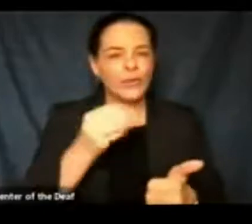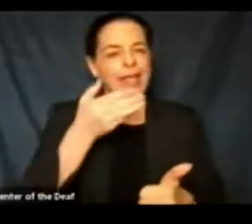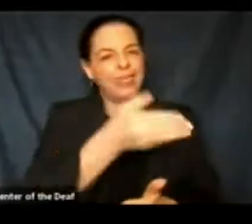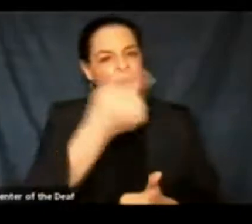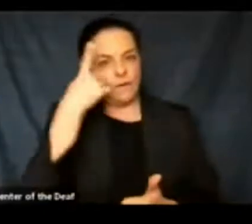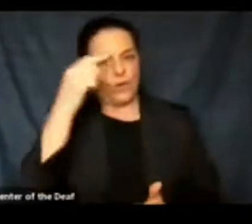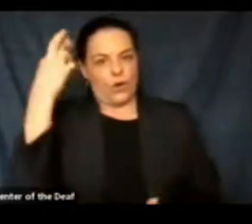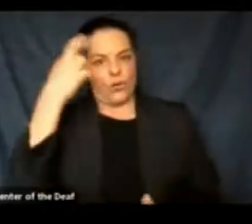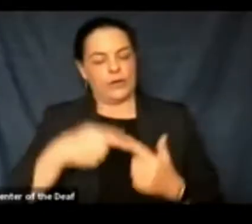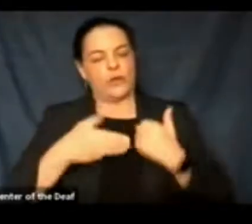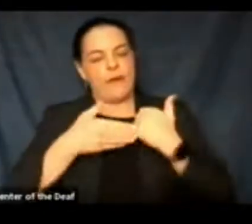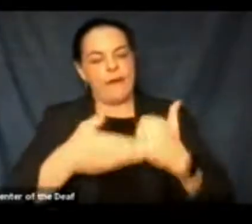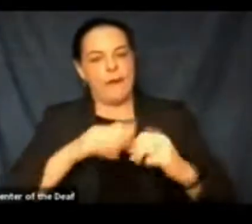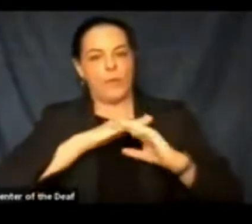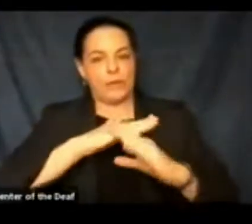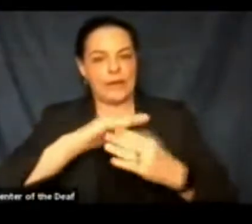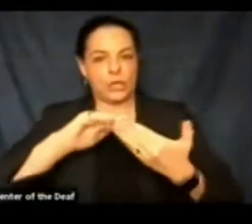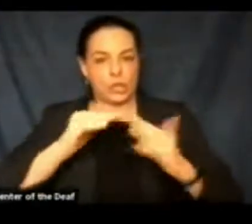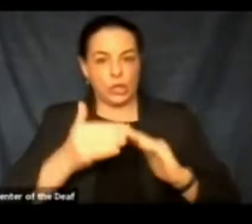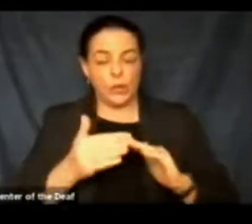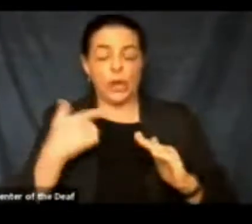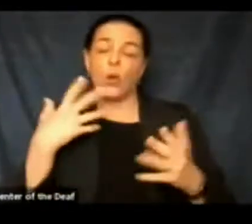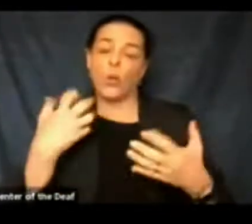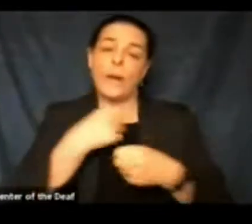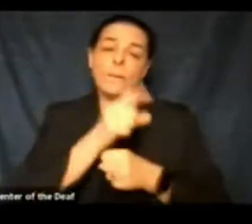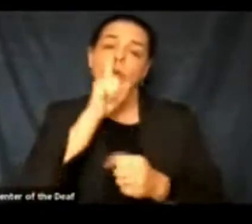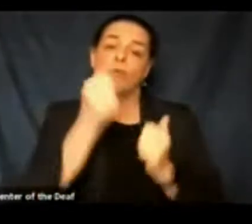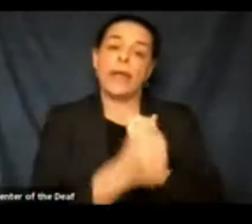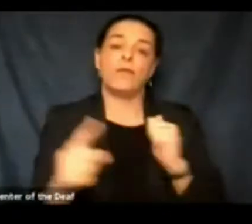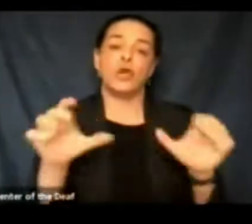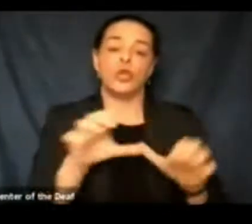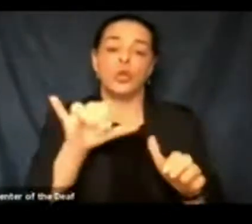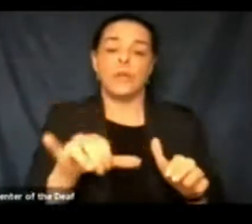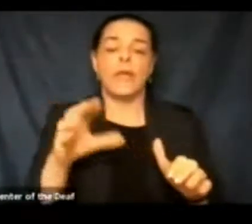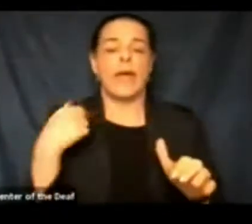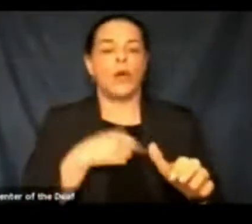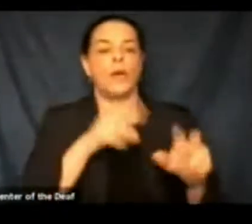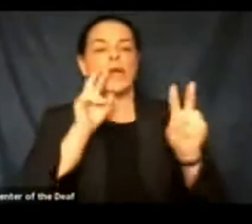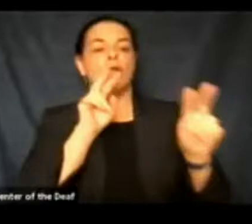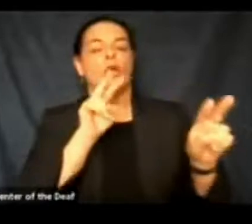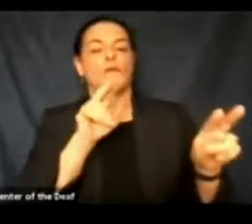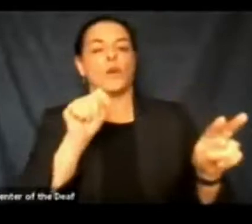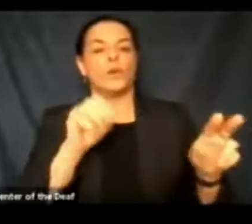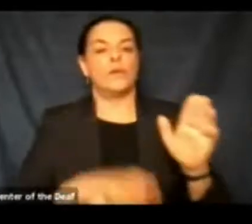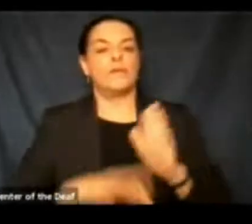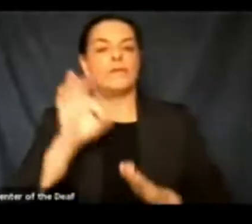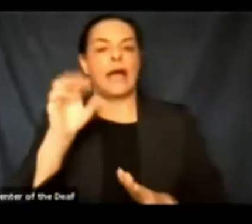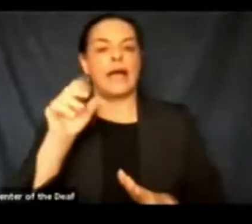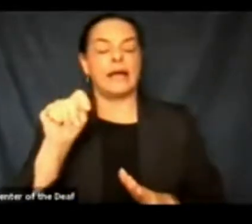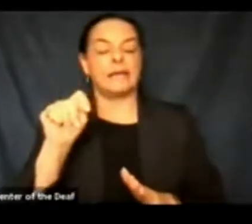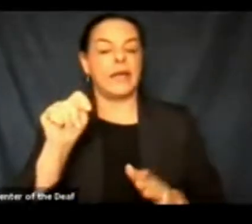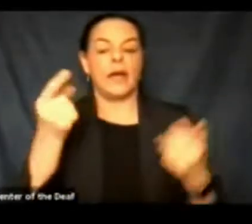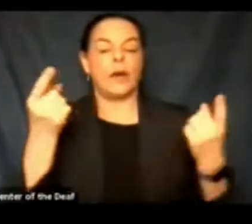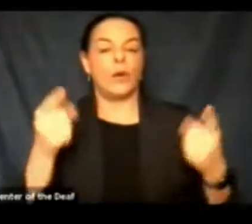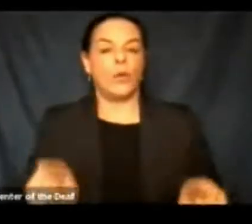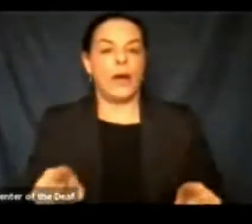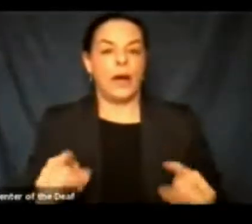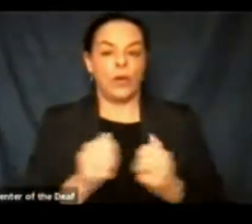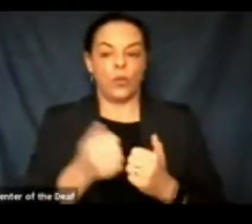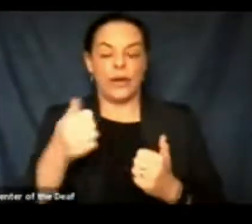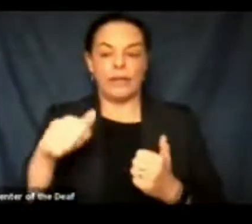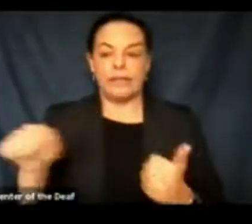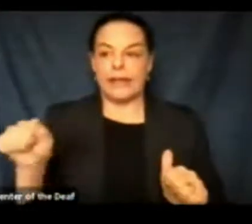that everyone's doing that, and look forward to finding out where we end up with any